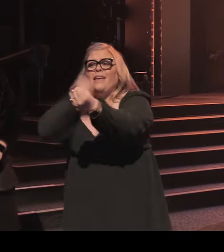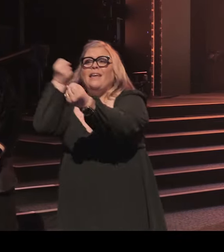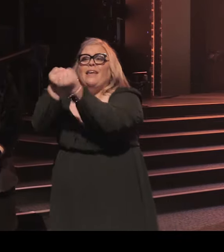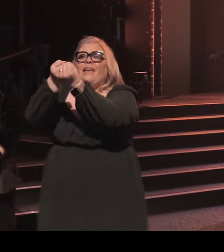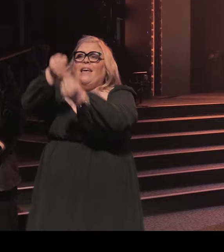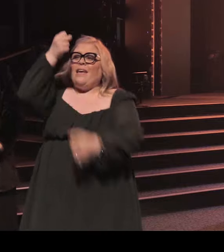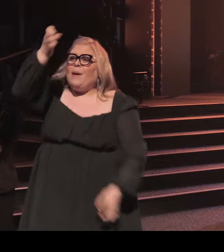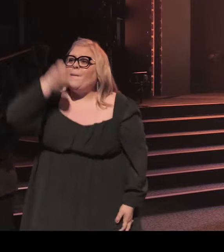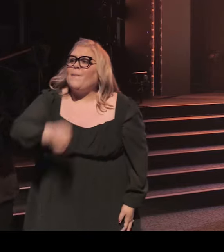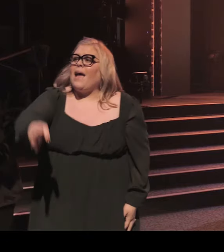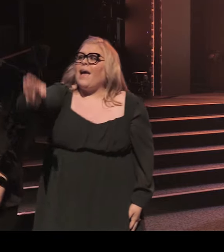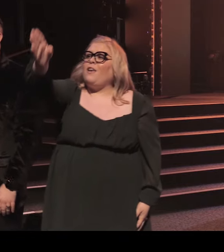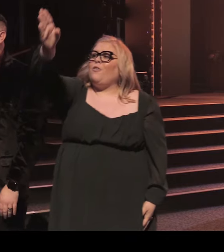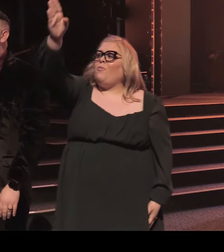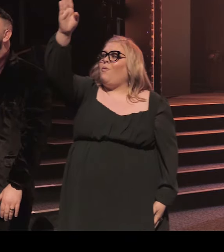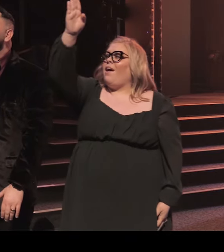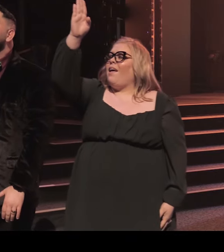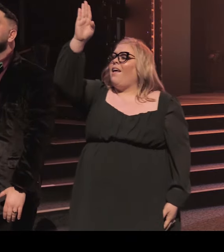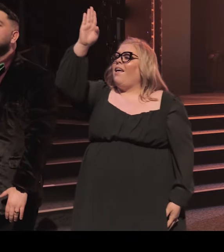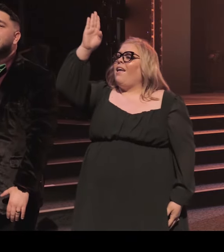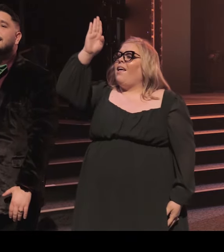me.